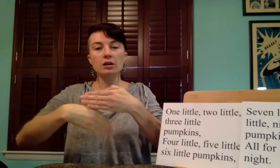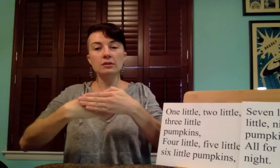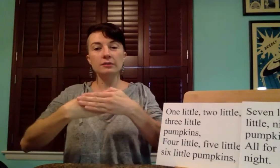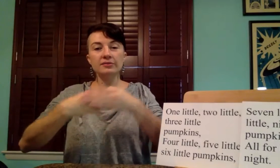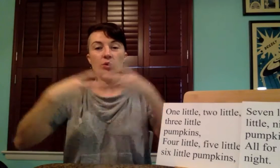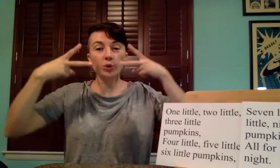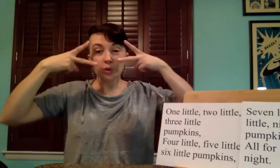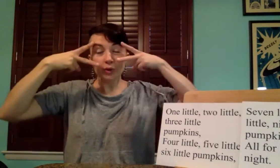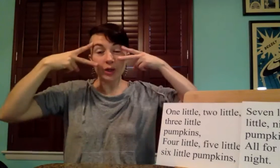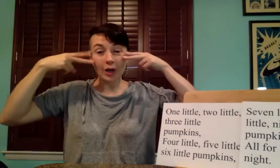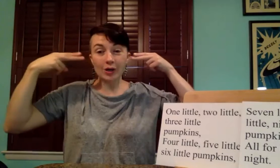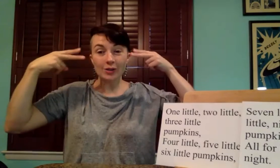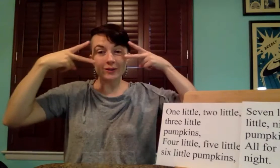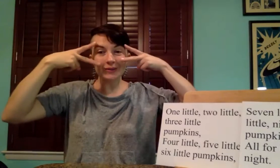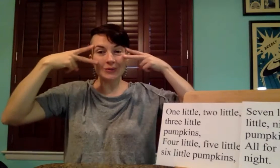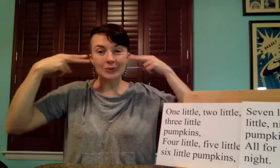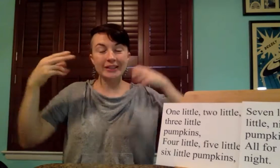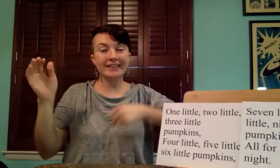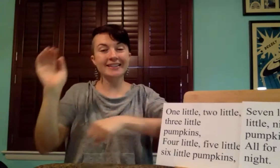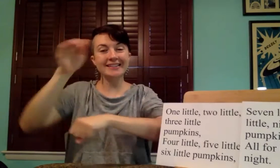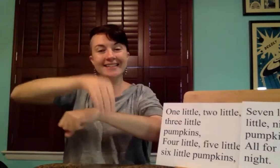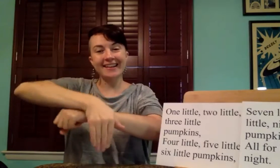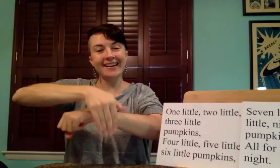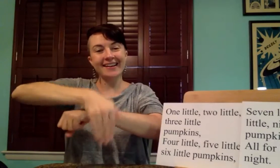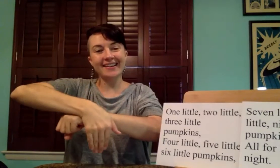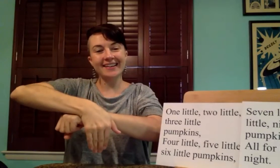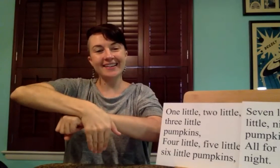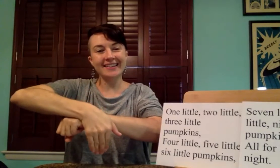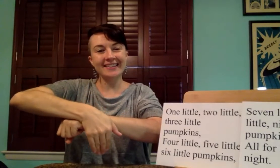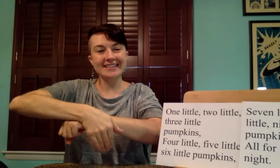all for Halloween night.